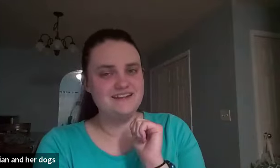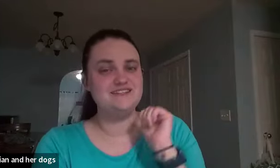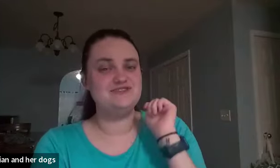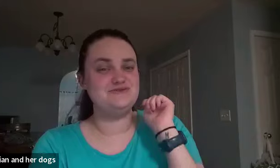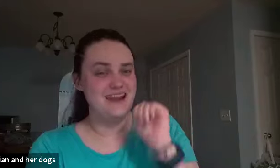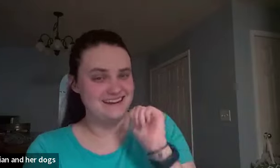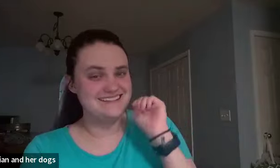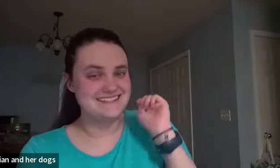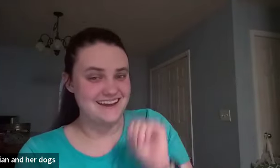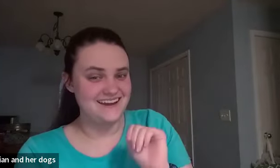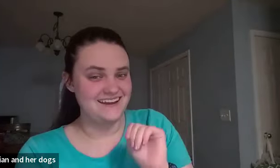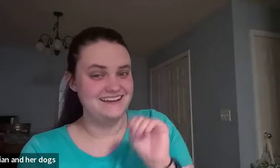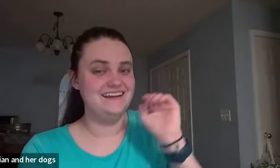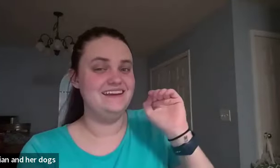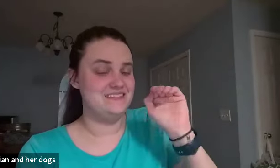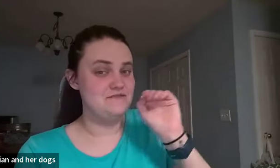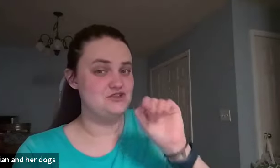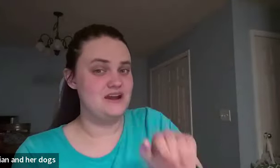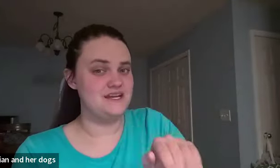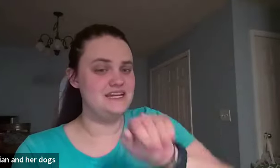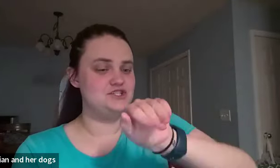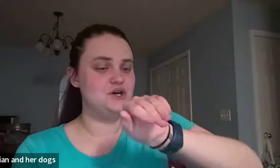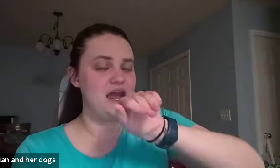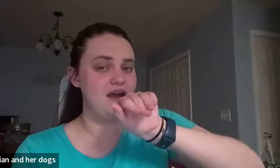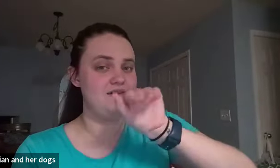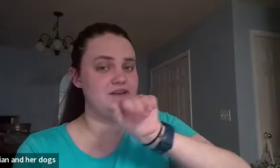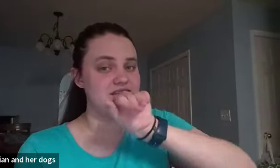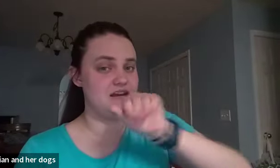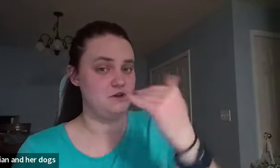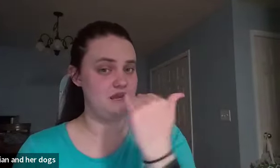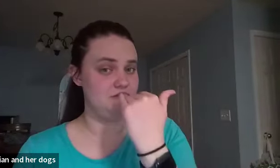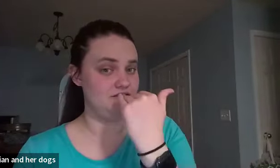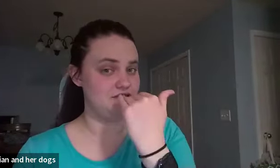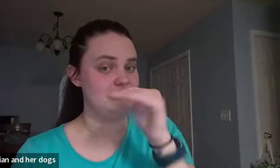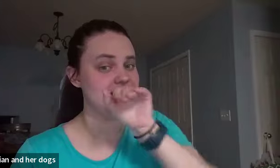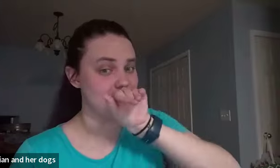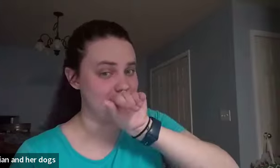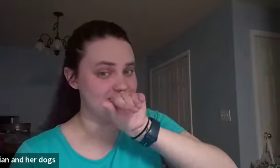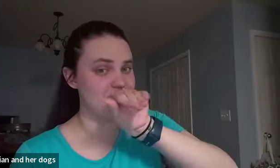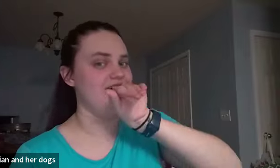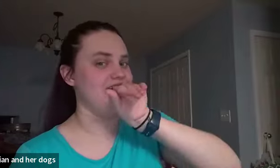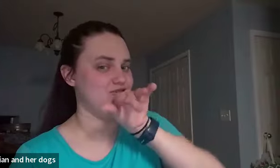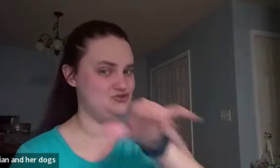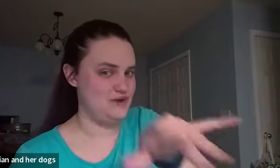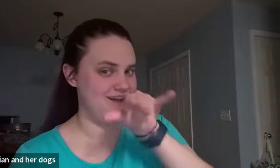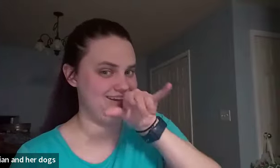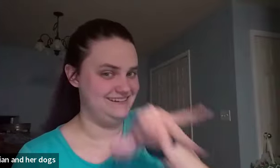because dragon sign, the sign for dragon is you're going to have, instead of your hand being this way, it's now this way and goes dragon.